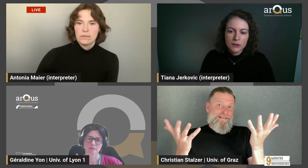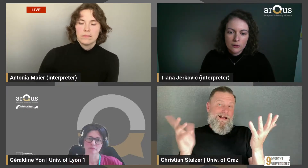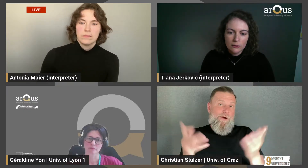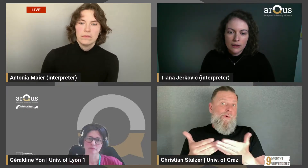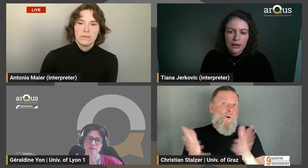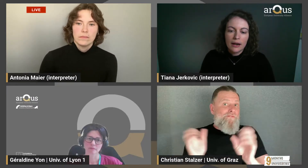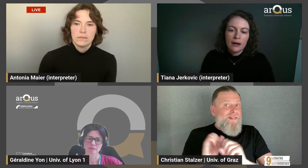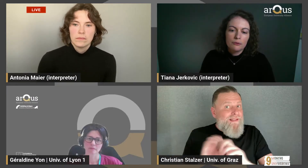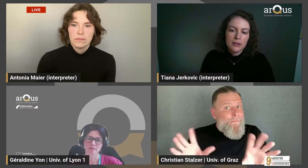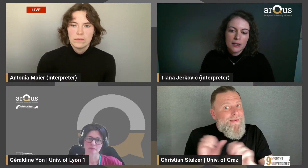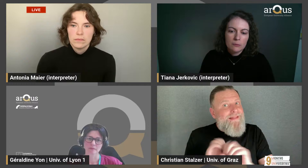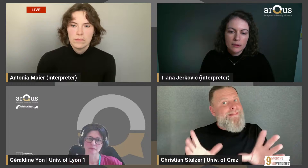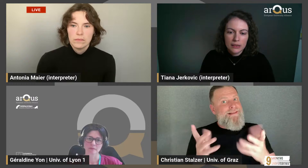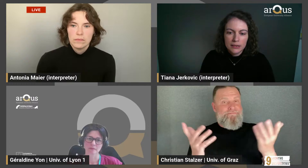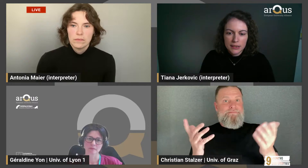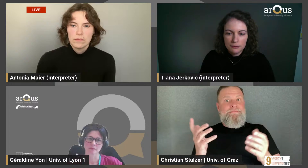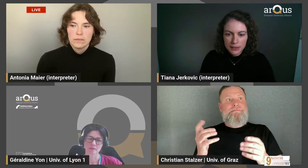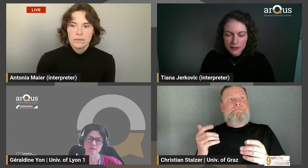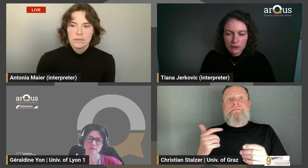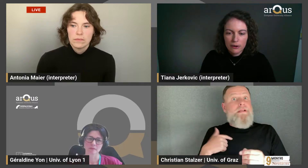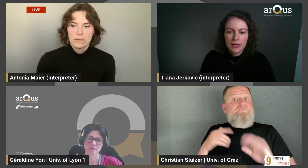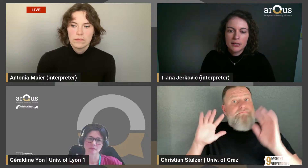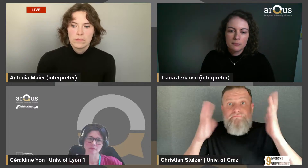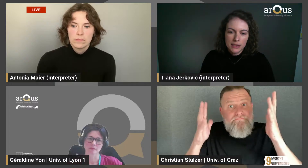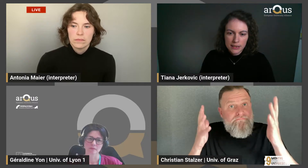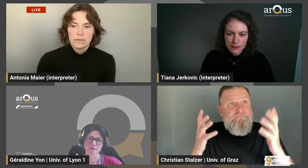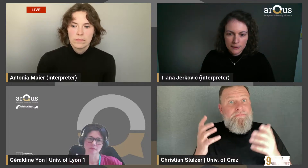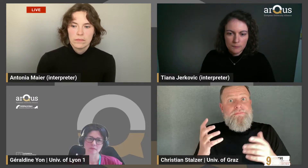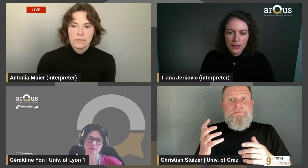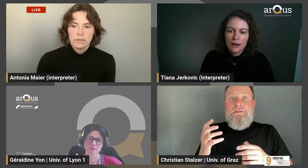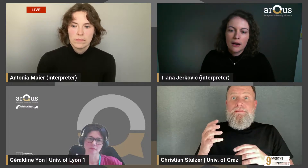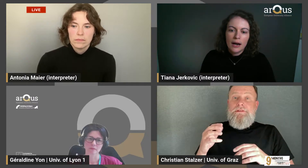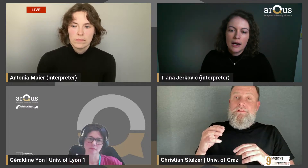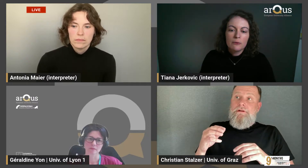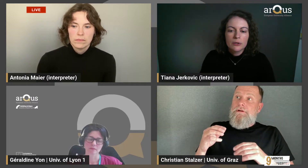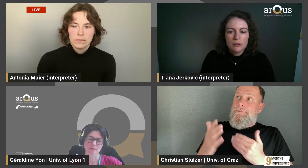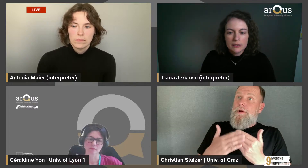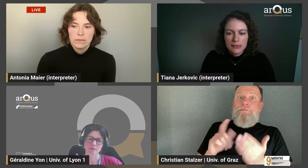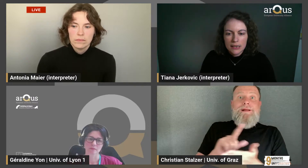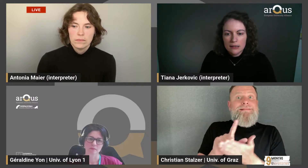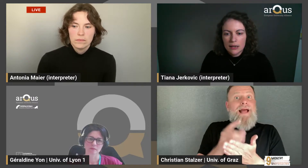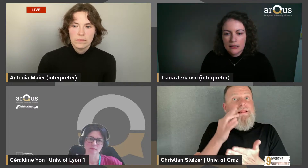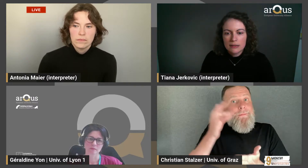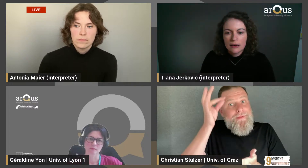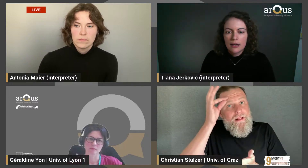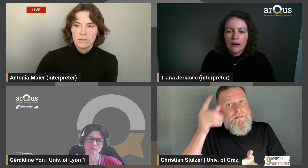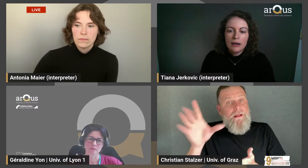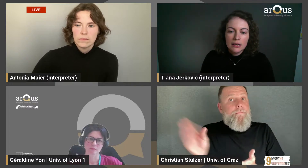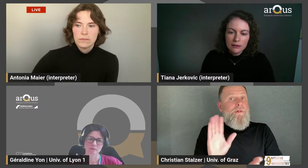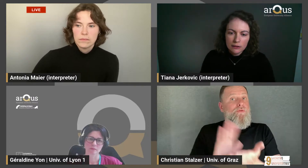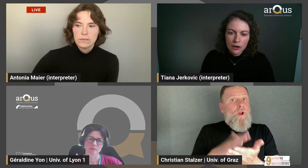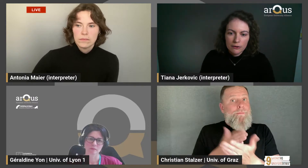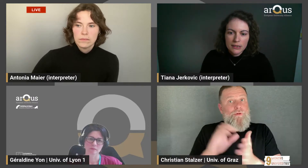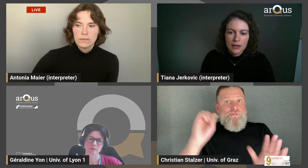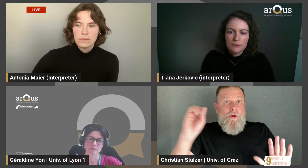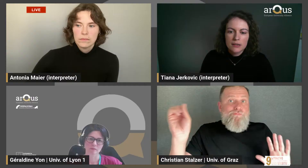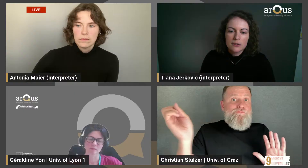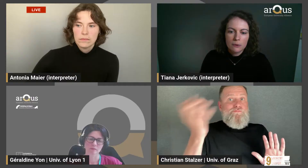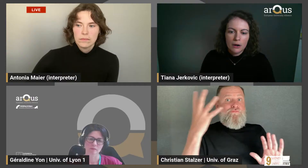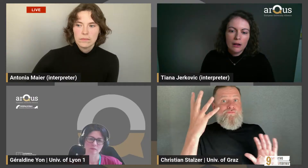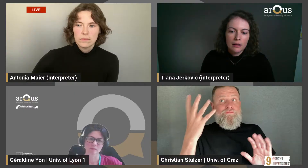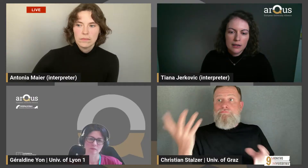And also, for example, in TV or in the media, I would also say that in current